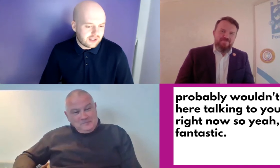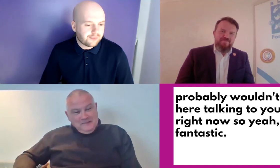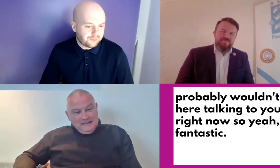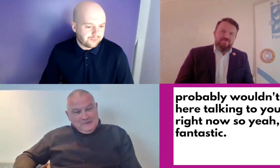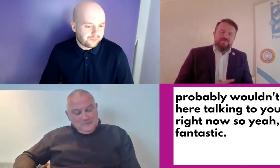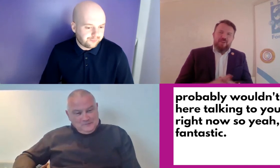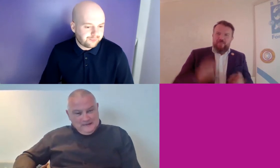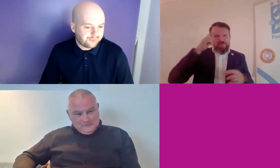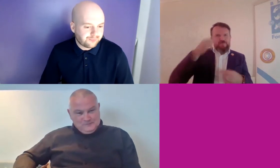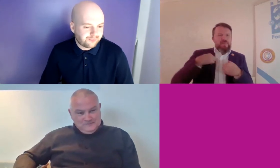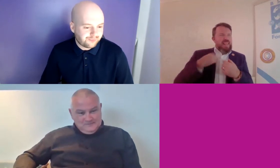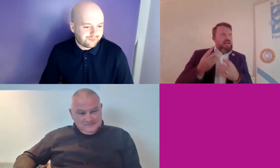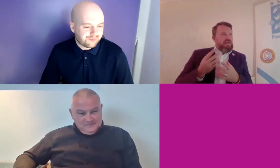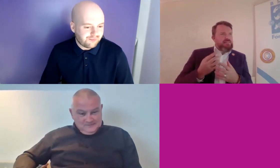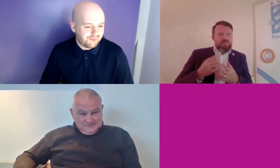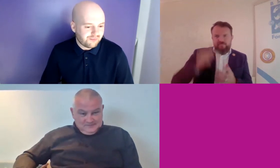fantastic.